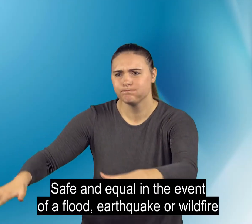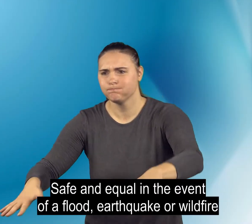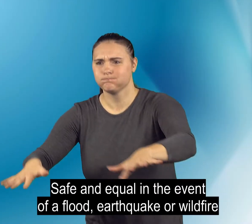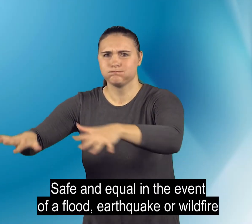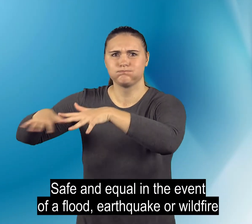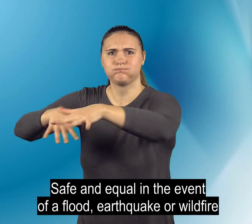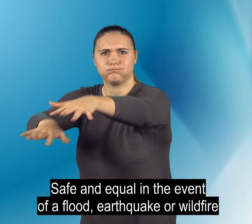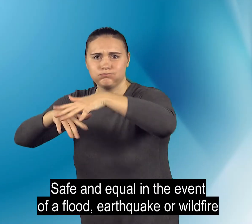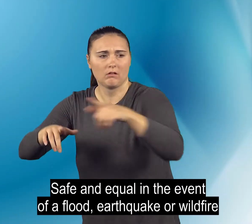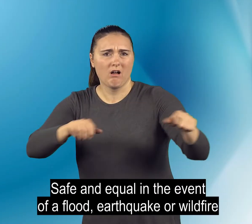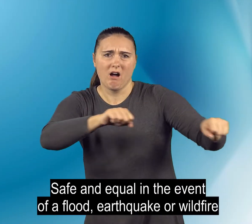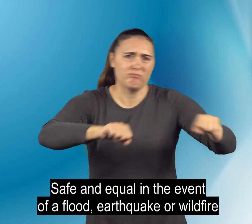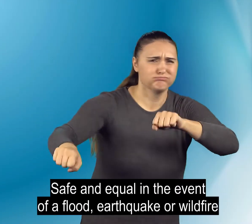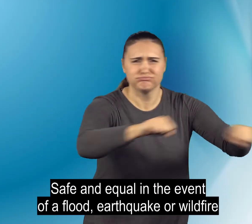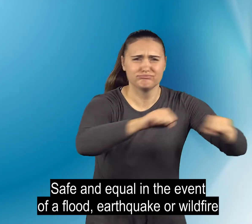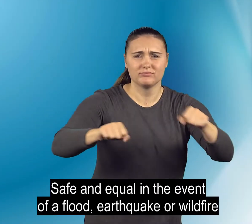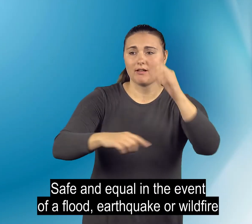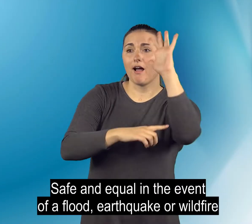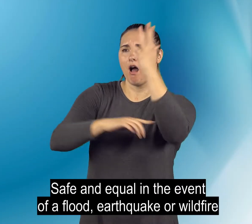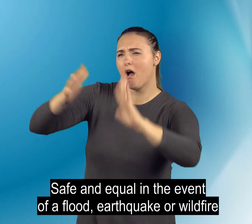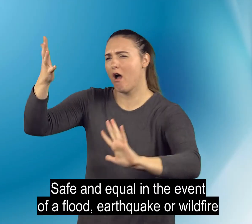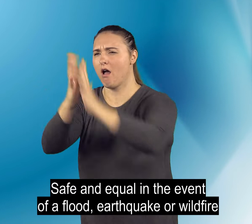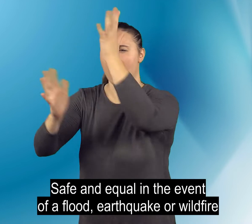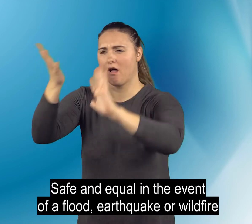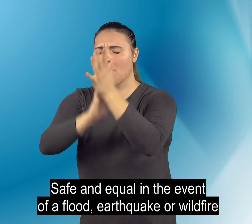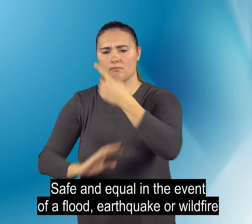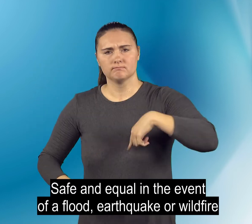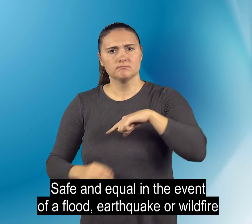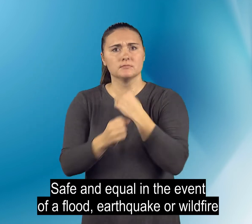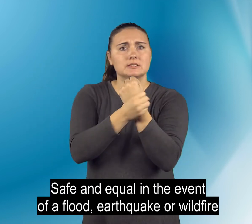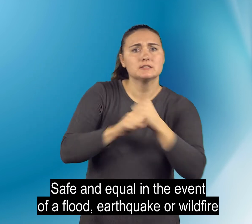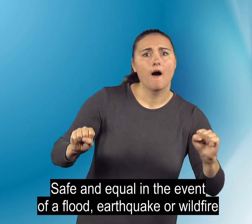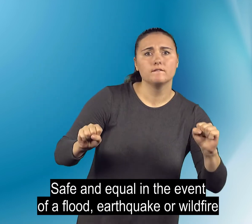Safe and equal in the event of a flood, earthquake, or wildfire.